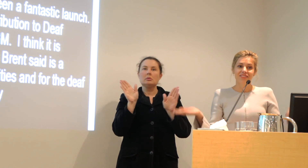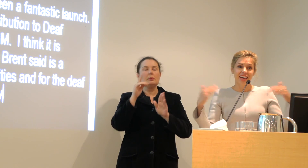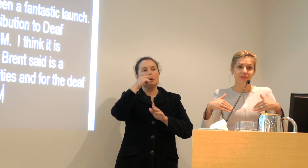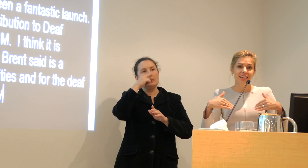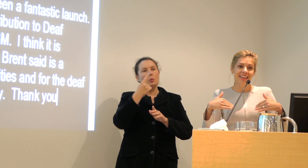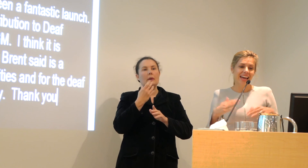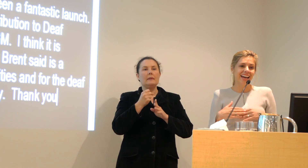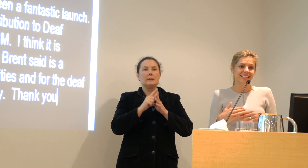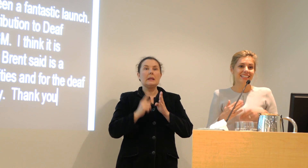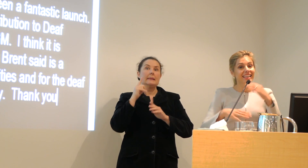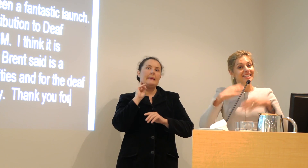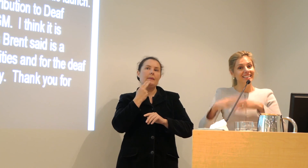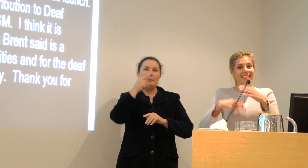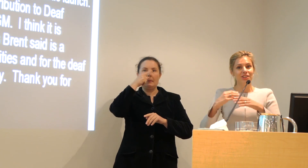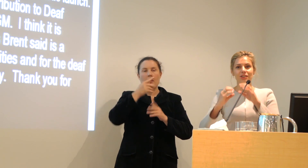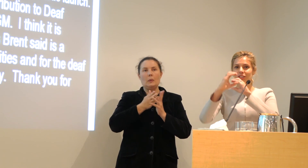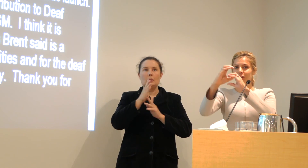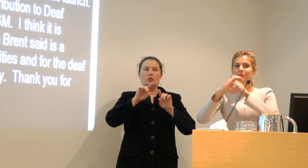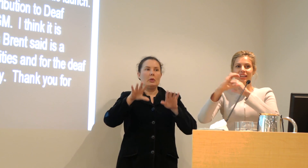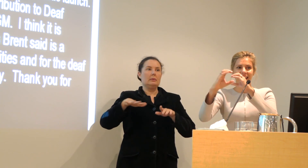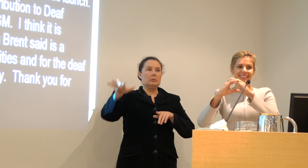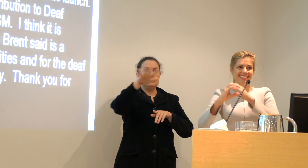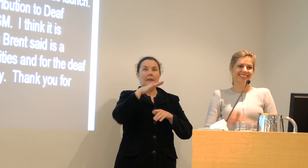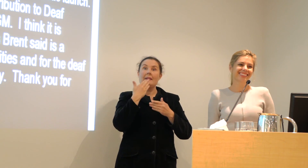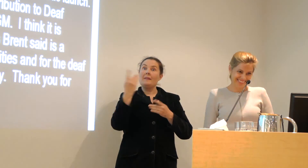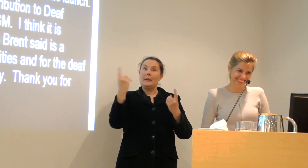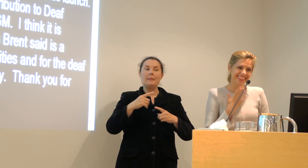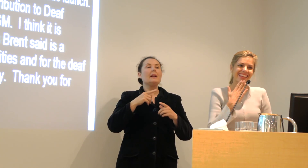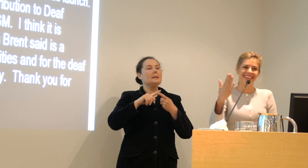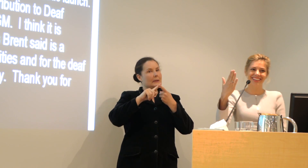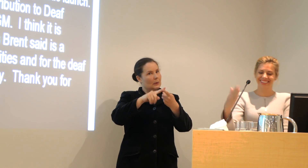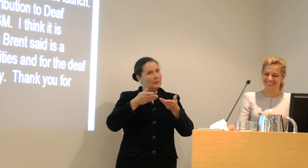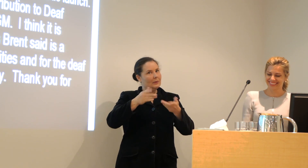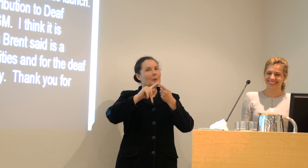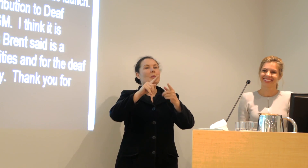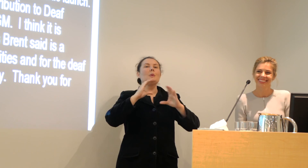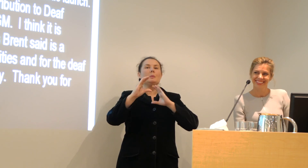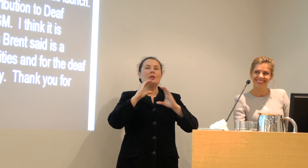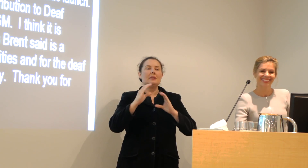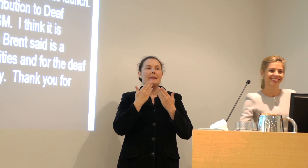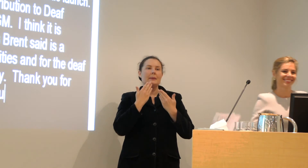Thank you for coming, and let's continue to communicate.